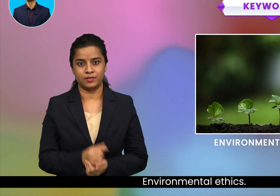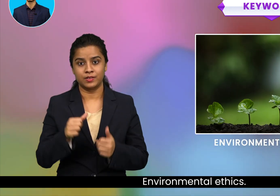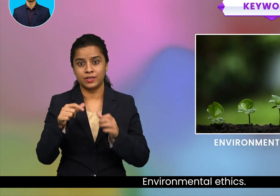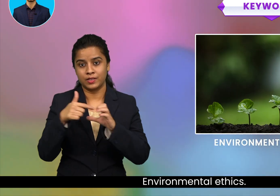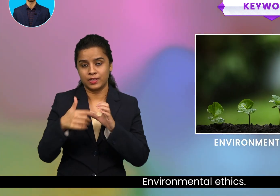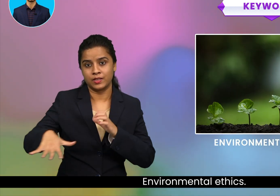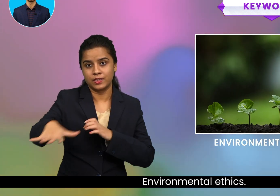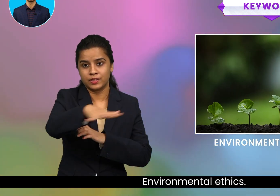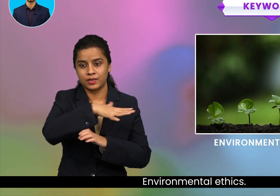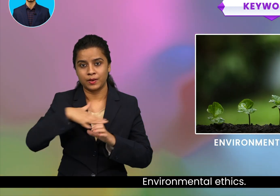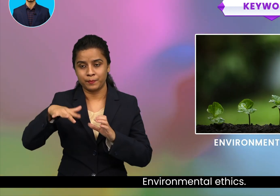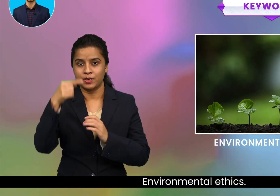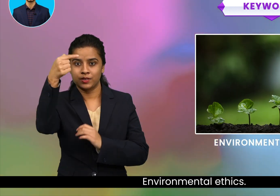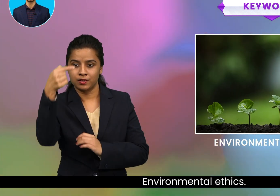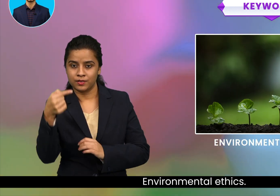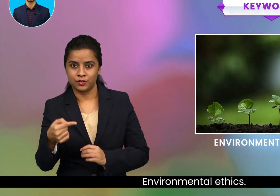environmental ethics.